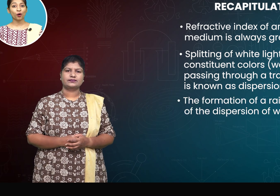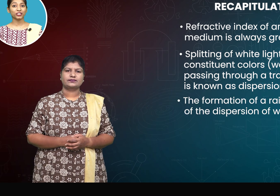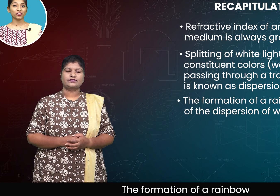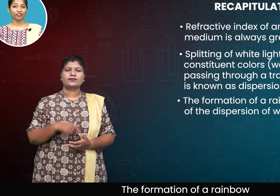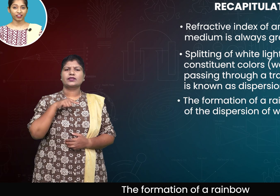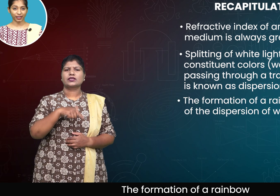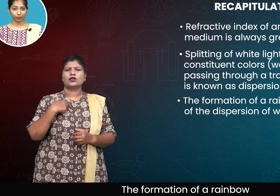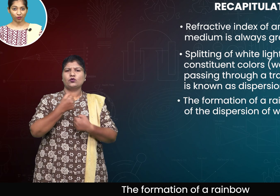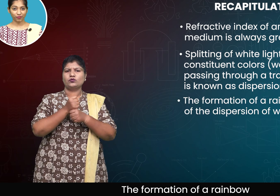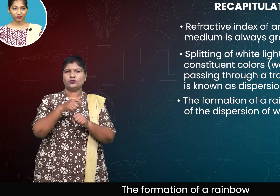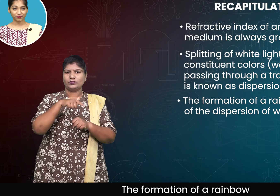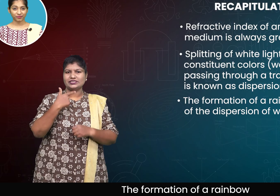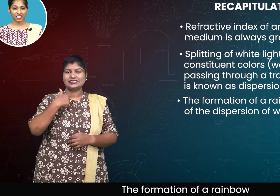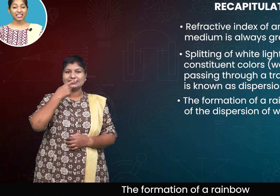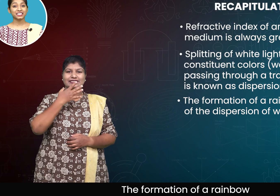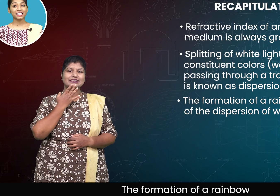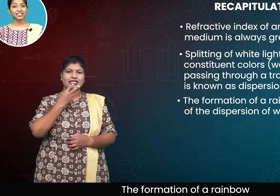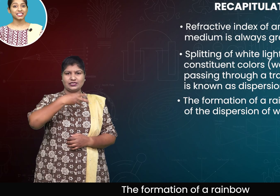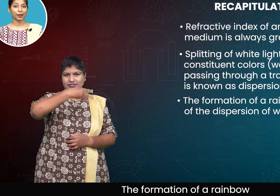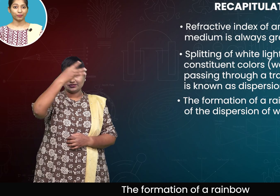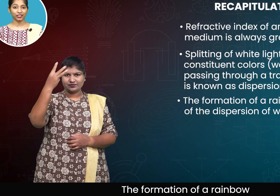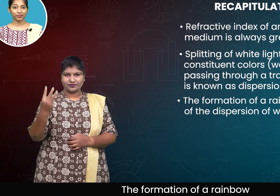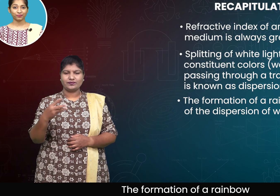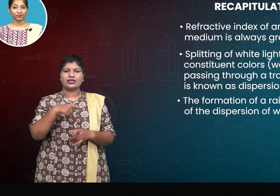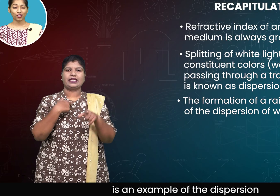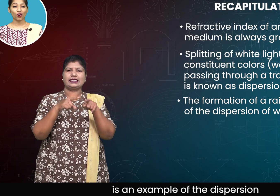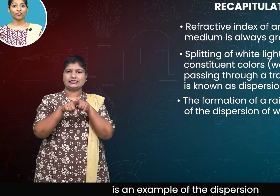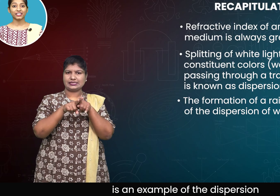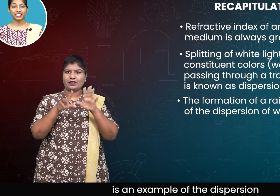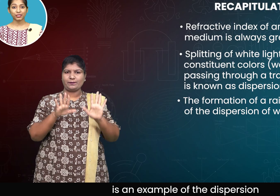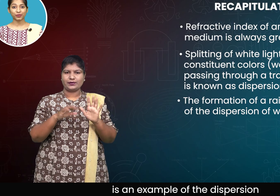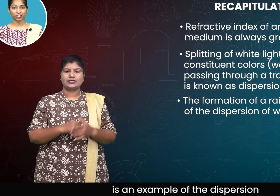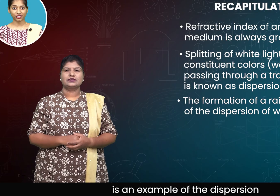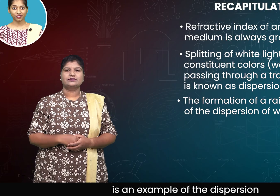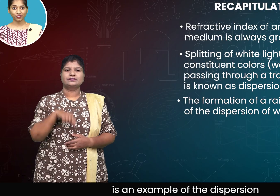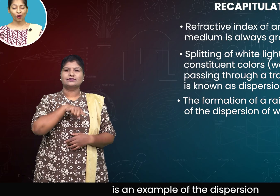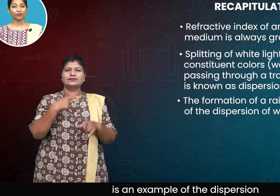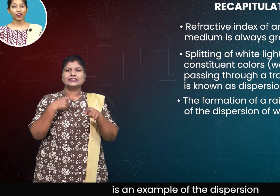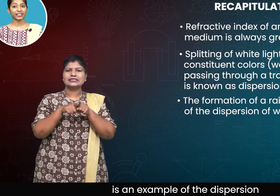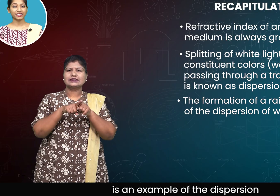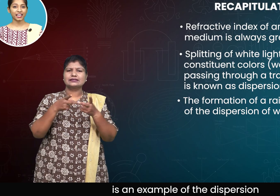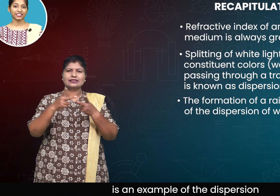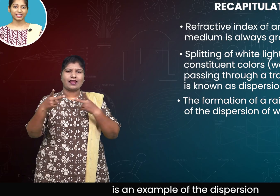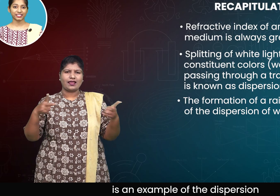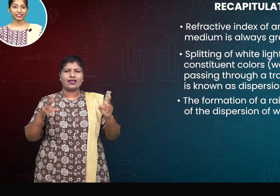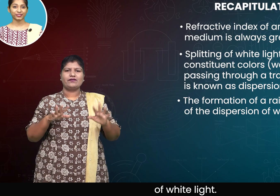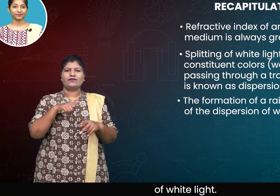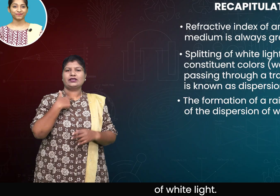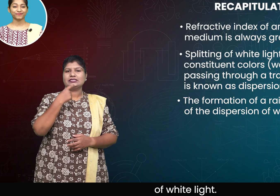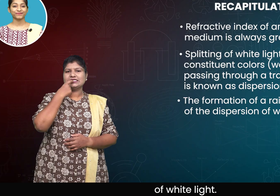The formation of a rainbow is an example of the dispersion of white